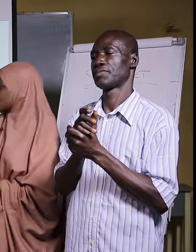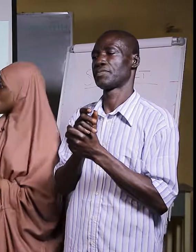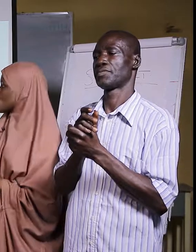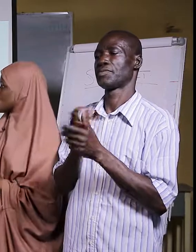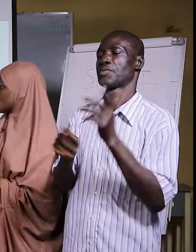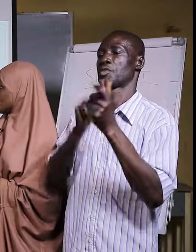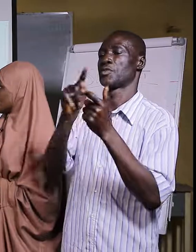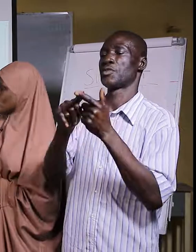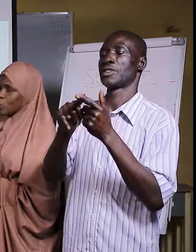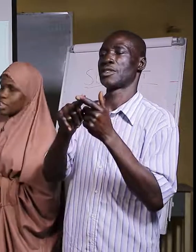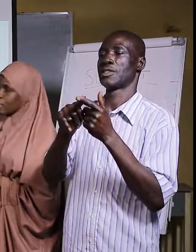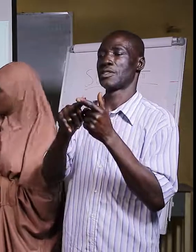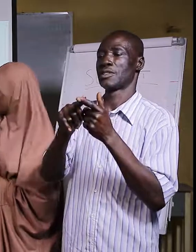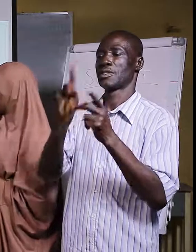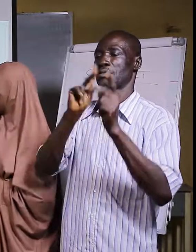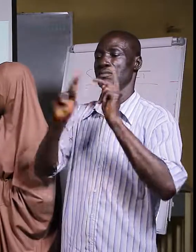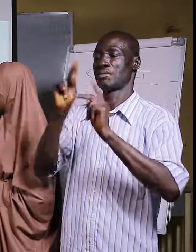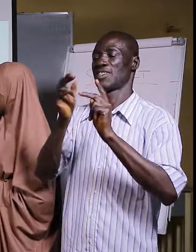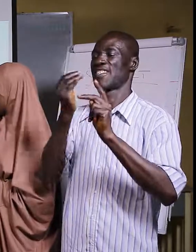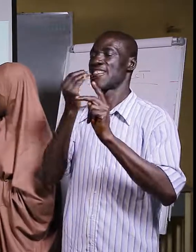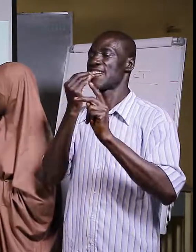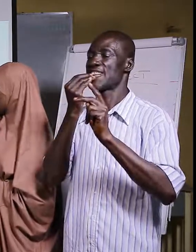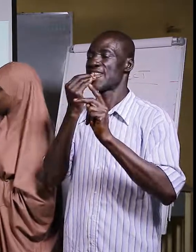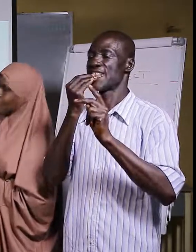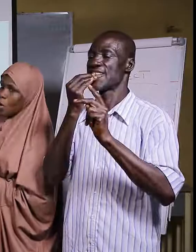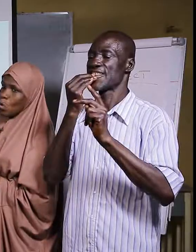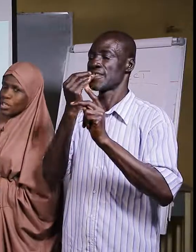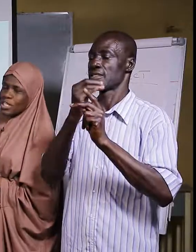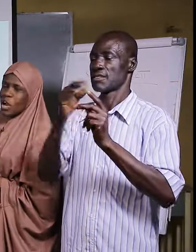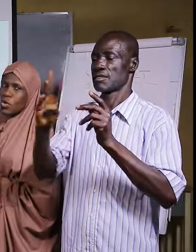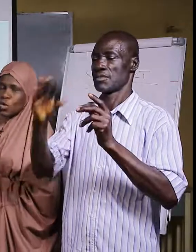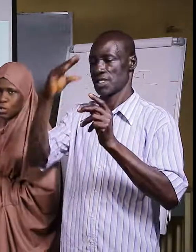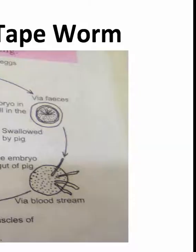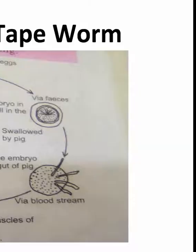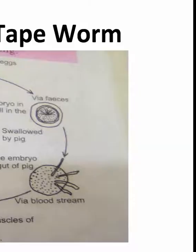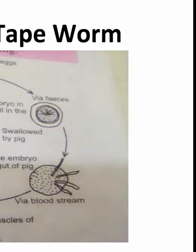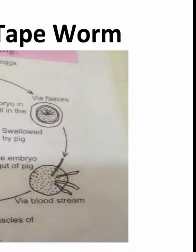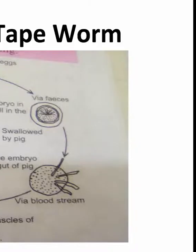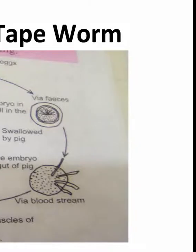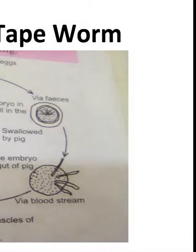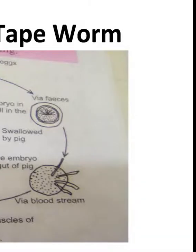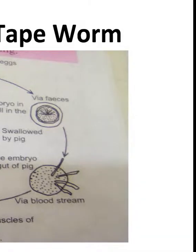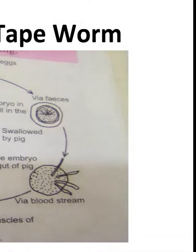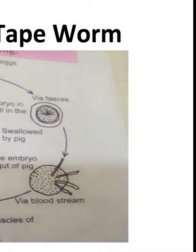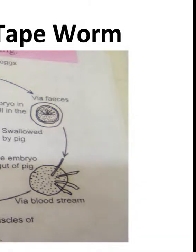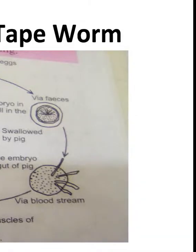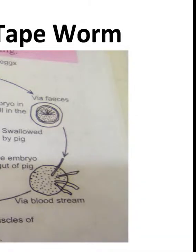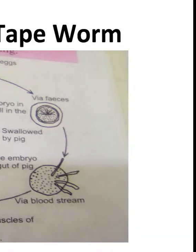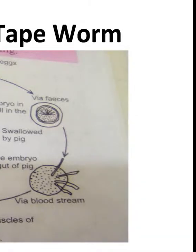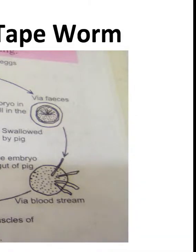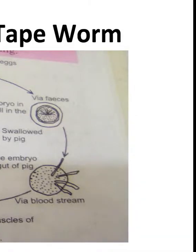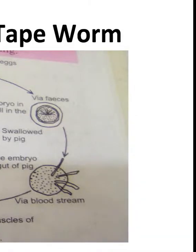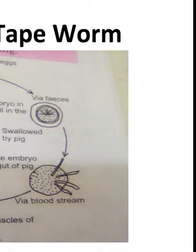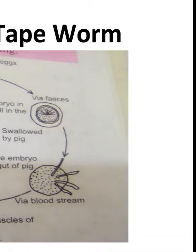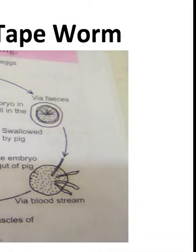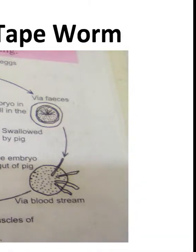When it is being consumed, by man, it's now what? It now grows in human and